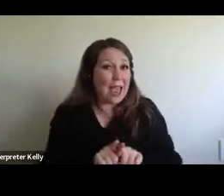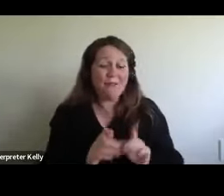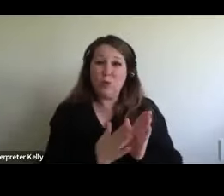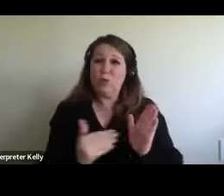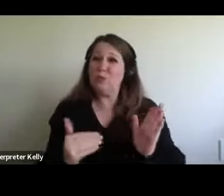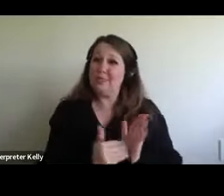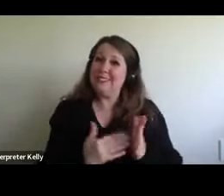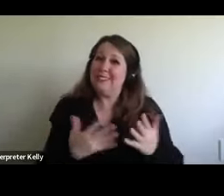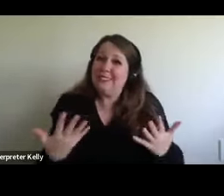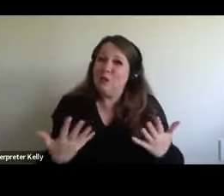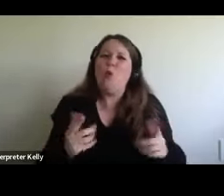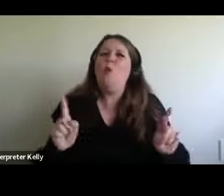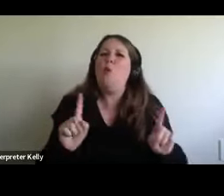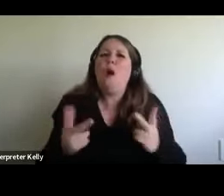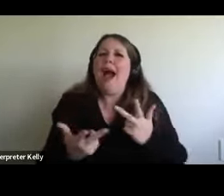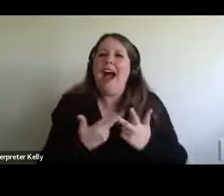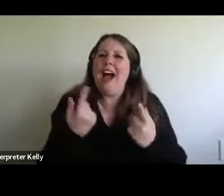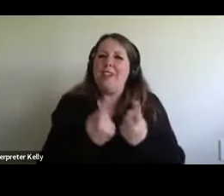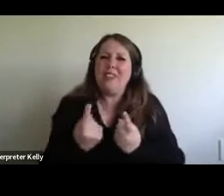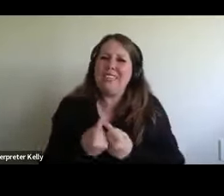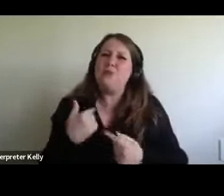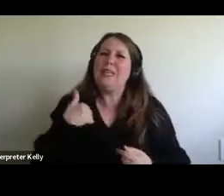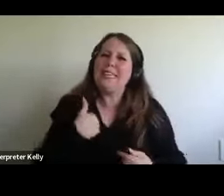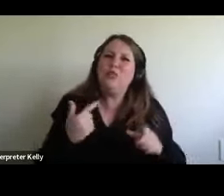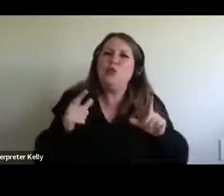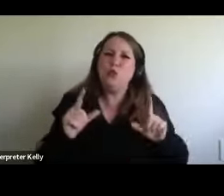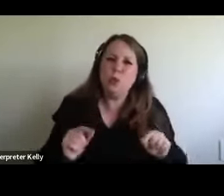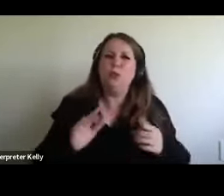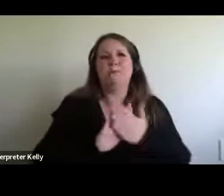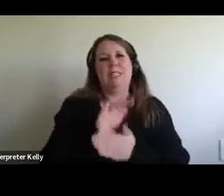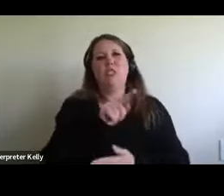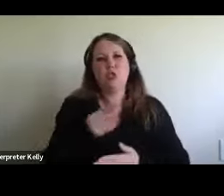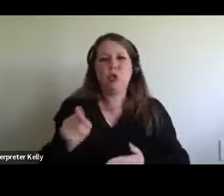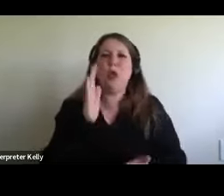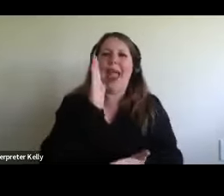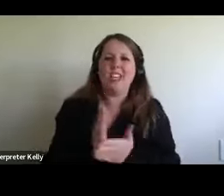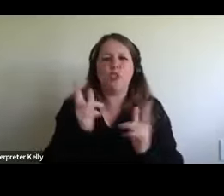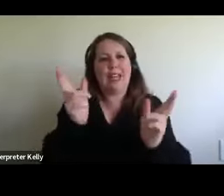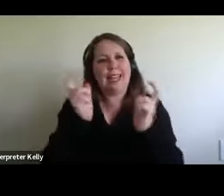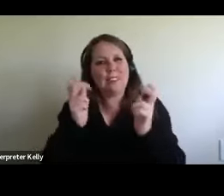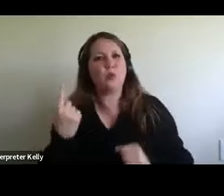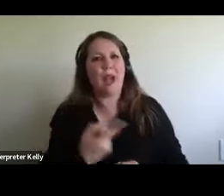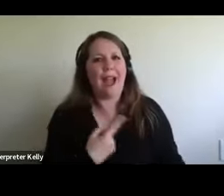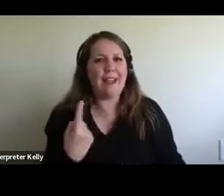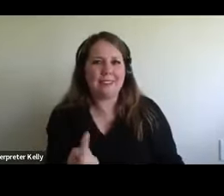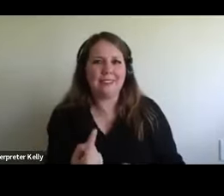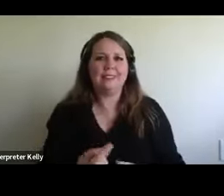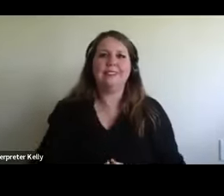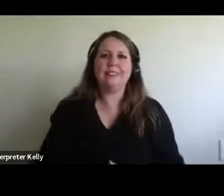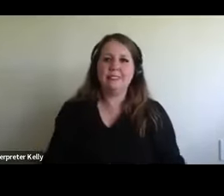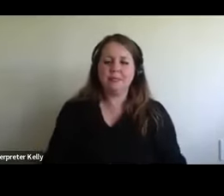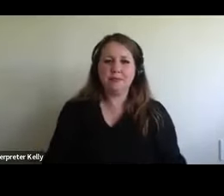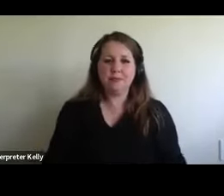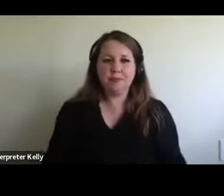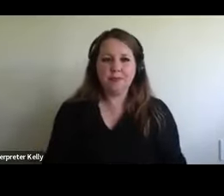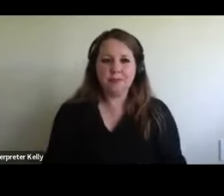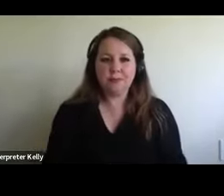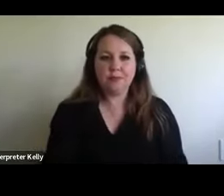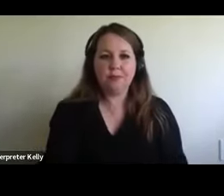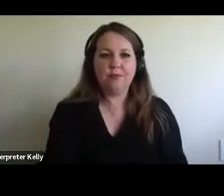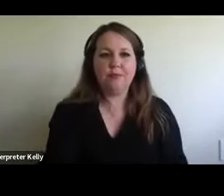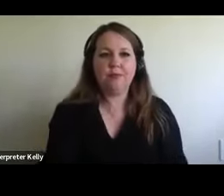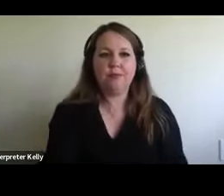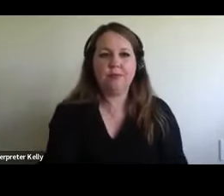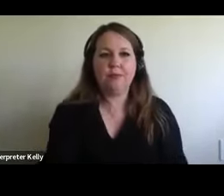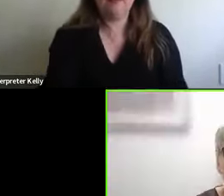Okay, well, thank you, Juliana, for another submission in which, you know, you've brought lived